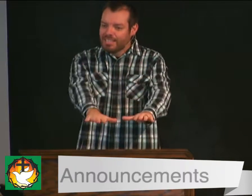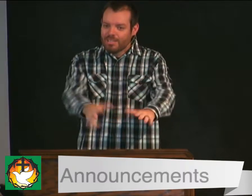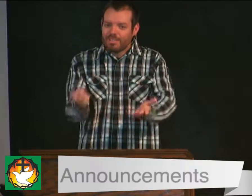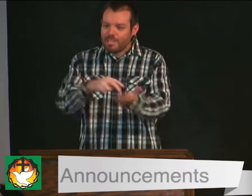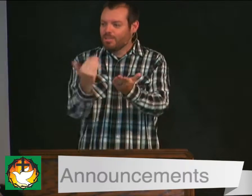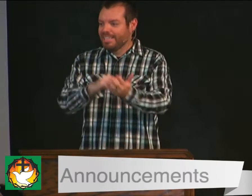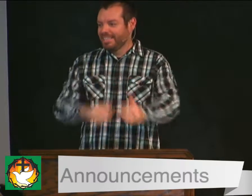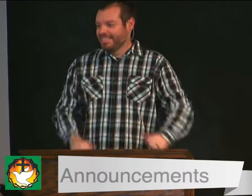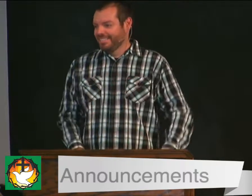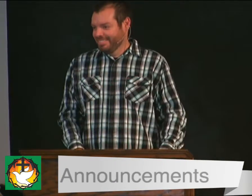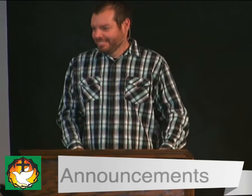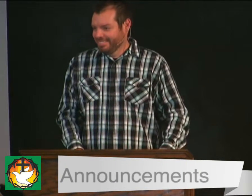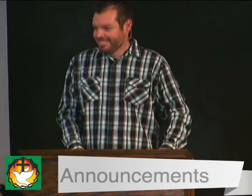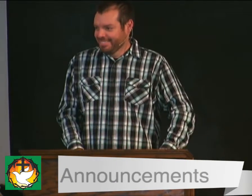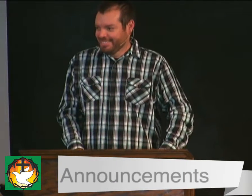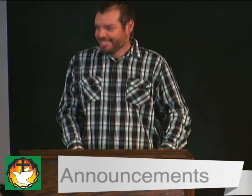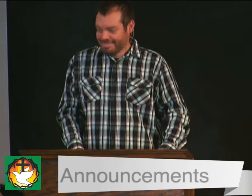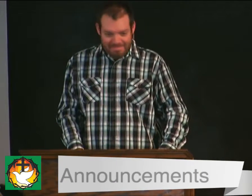he'll raise you again.